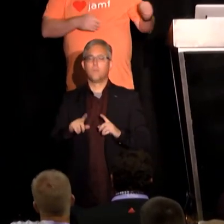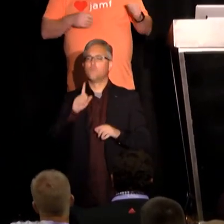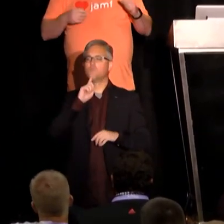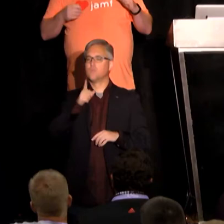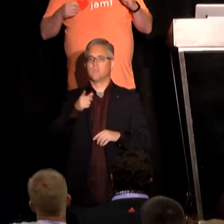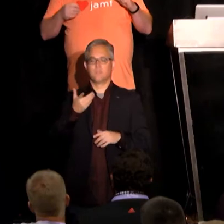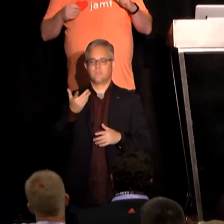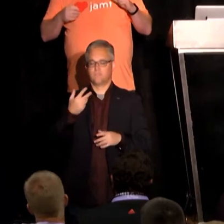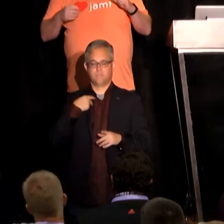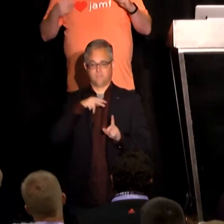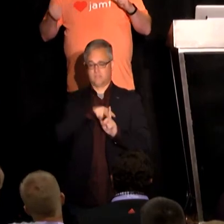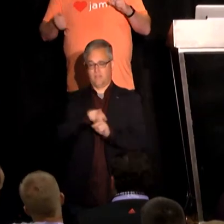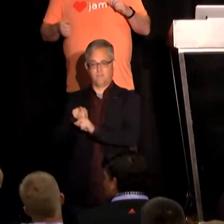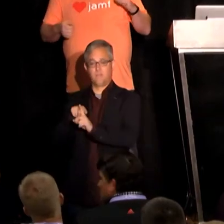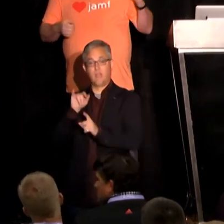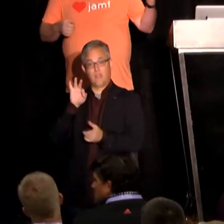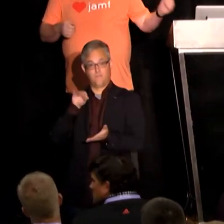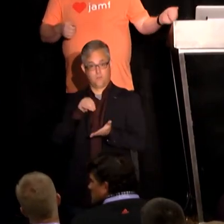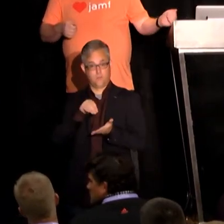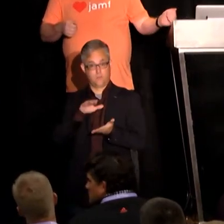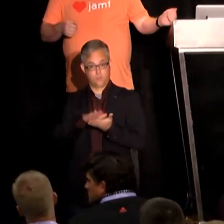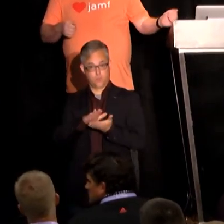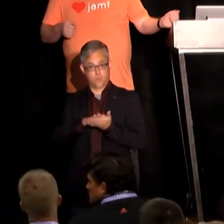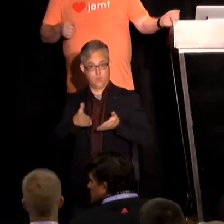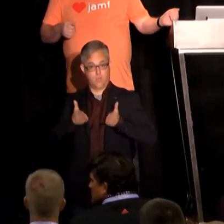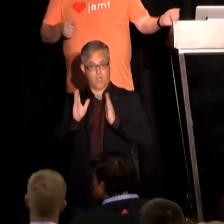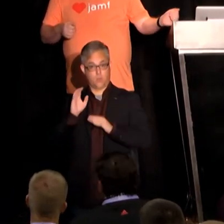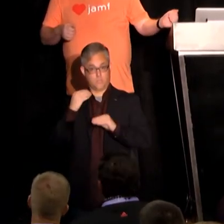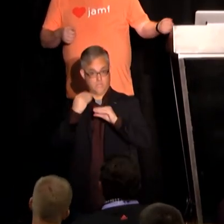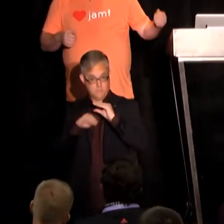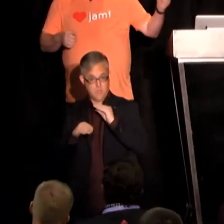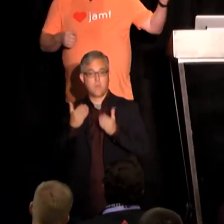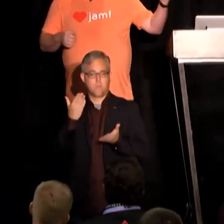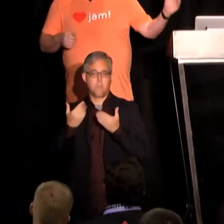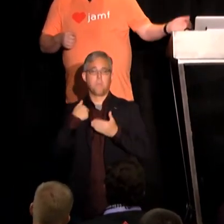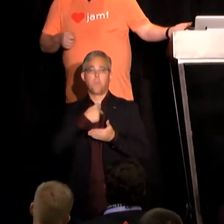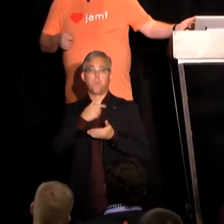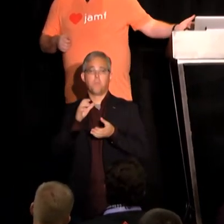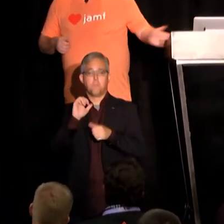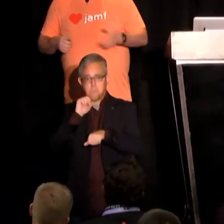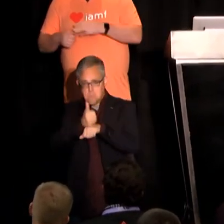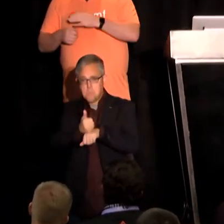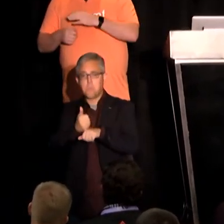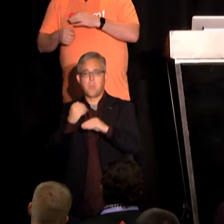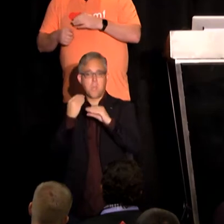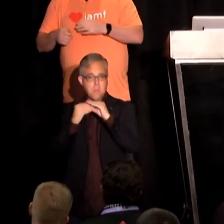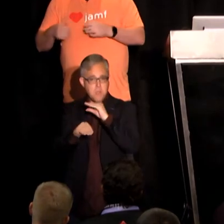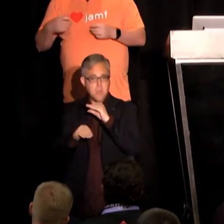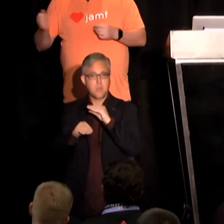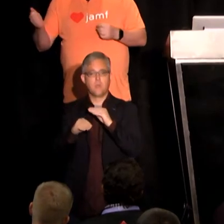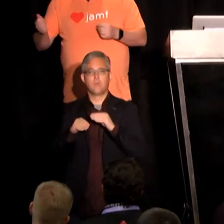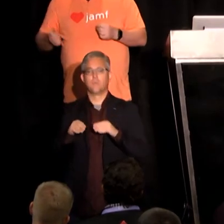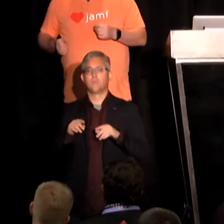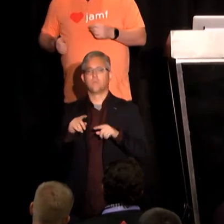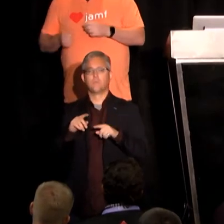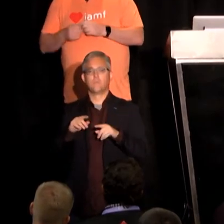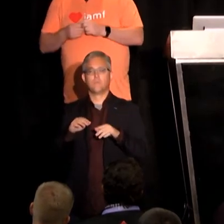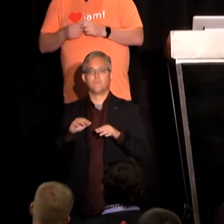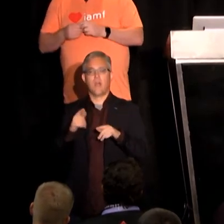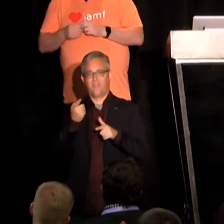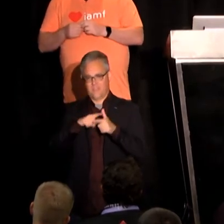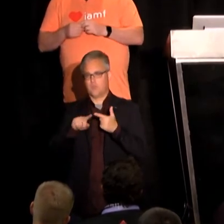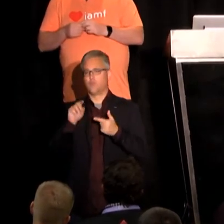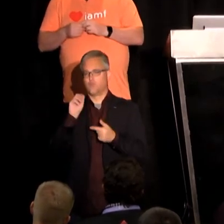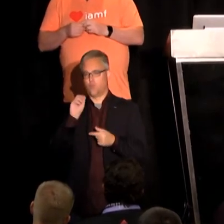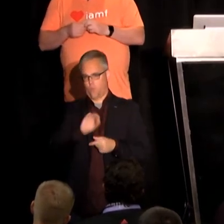assign the student. If that school allows email, we might go through the configuration of the email, let those apps bake onto the iPads, and then turn them off.